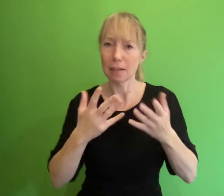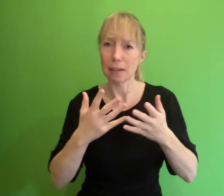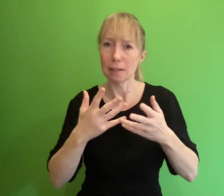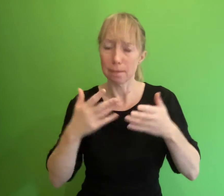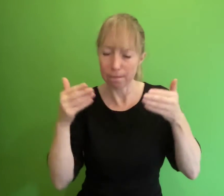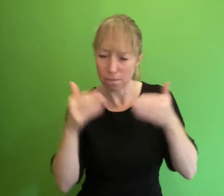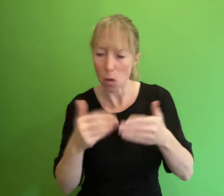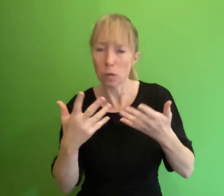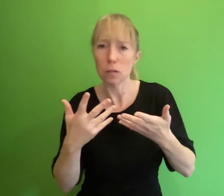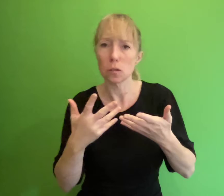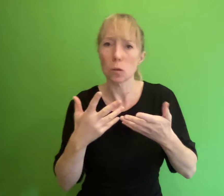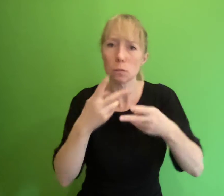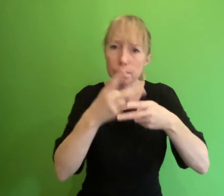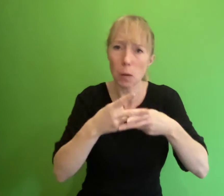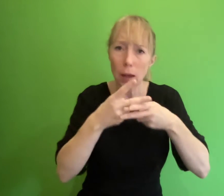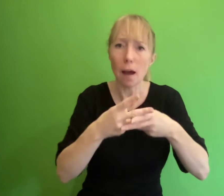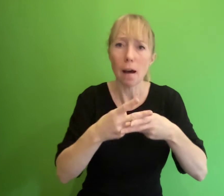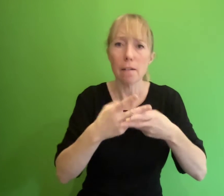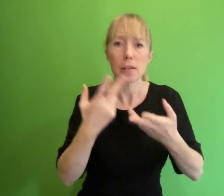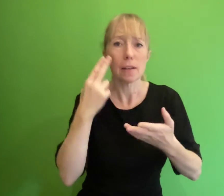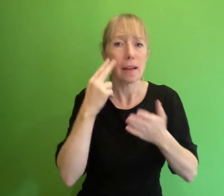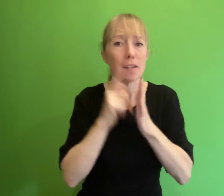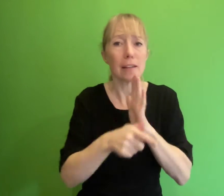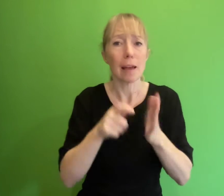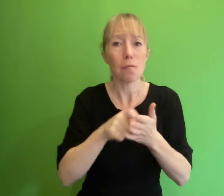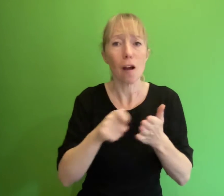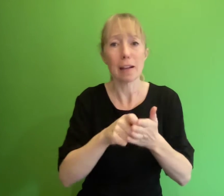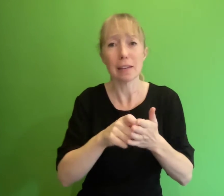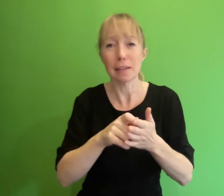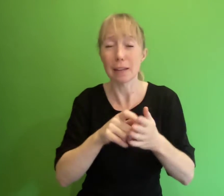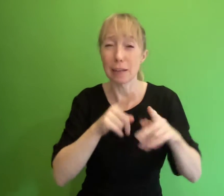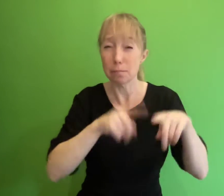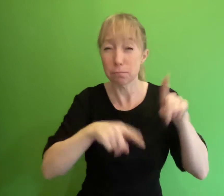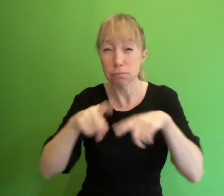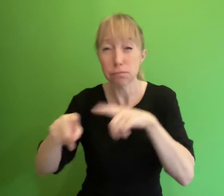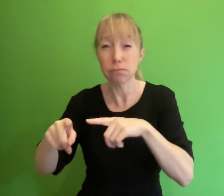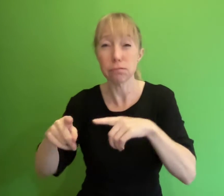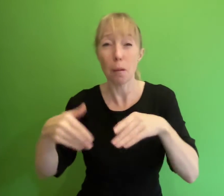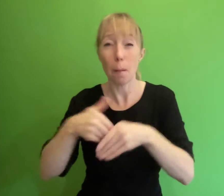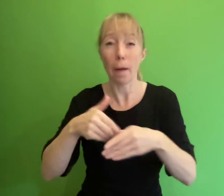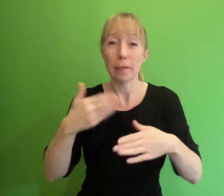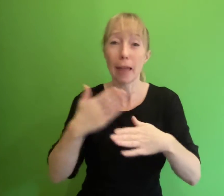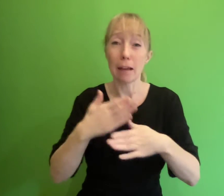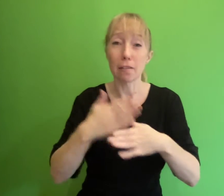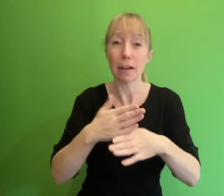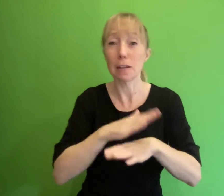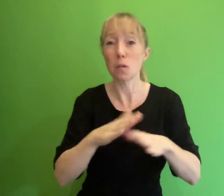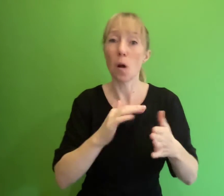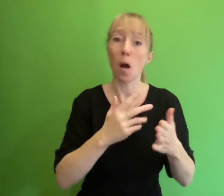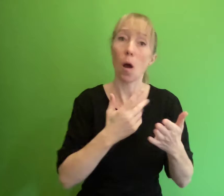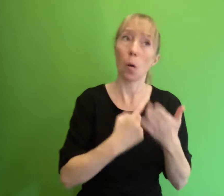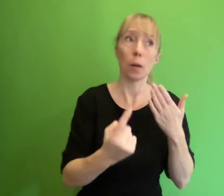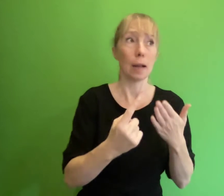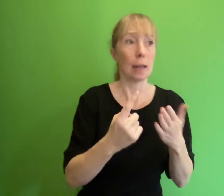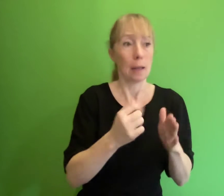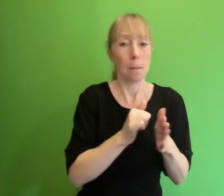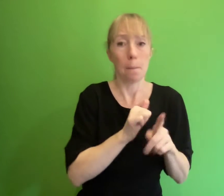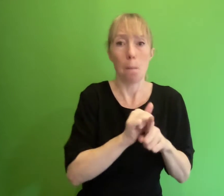all aspects of their careers, not just polishing their manuscripts for publication. How to manage a